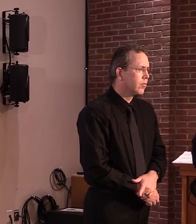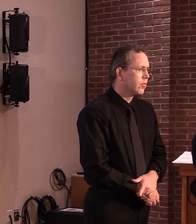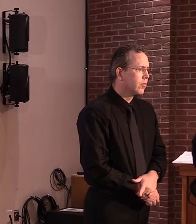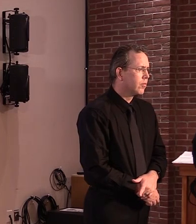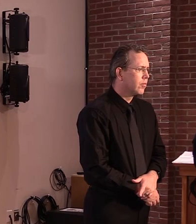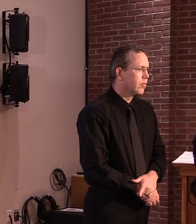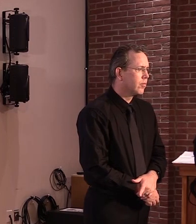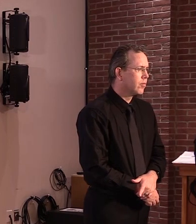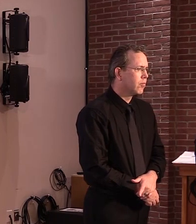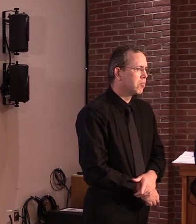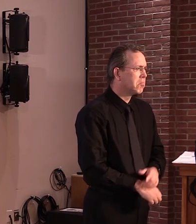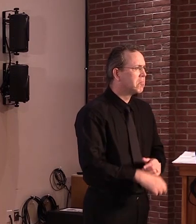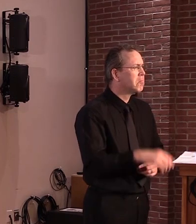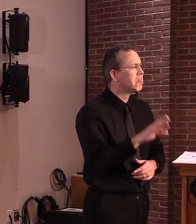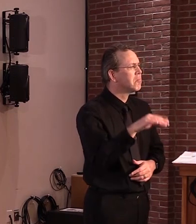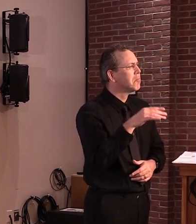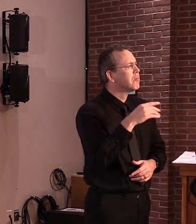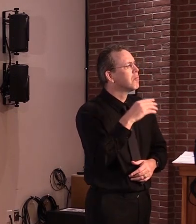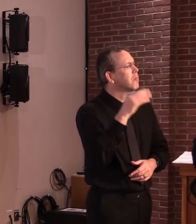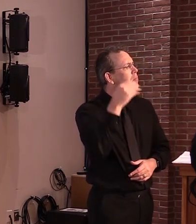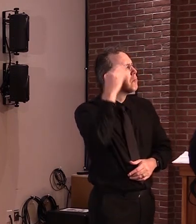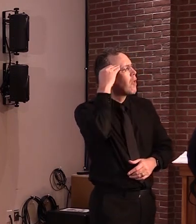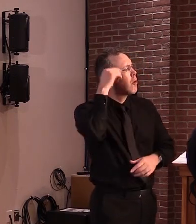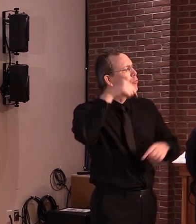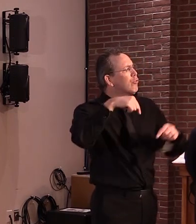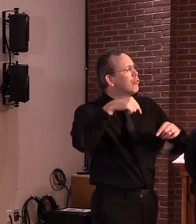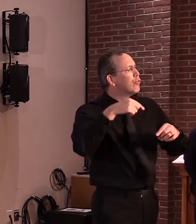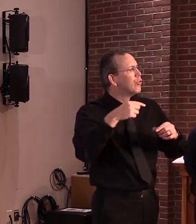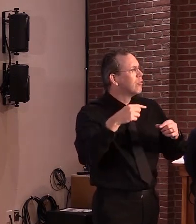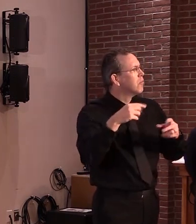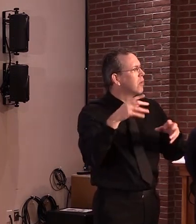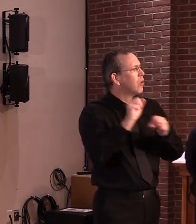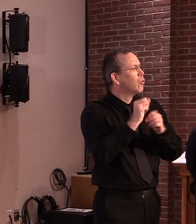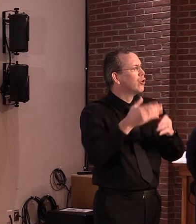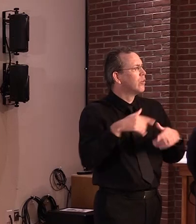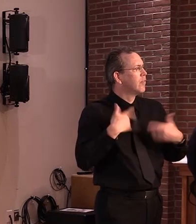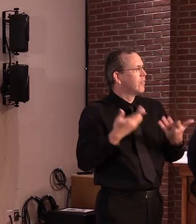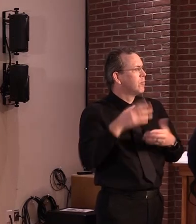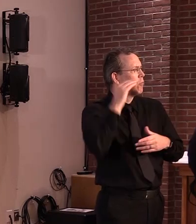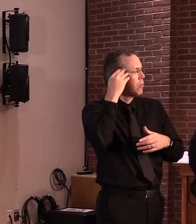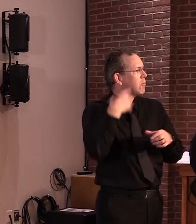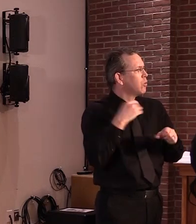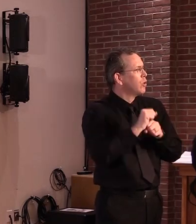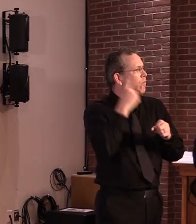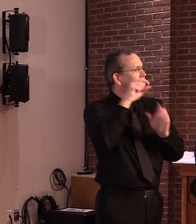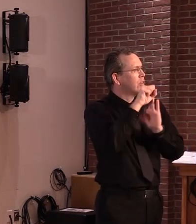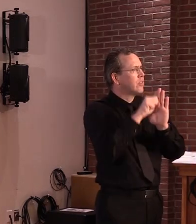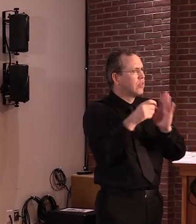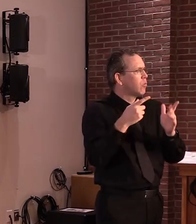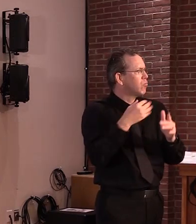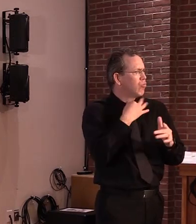things continue to open up? I might refer to Secretary Young if she's on the phone.